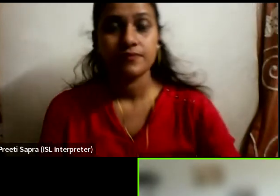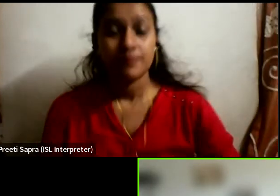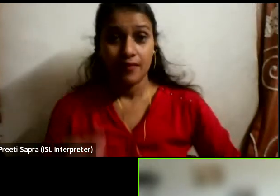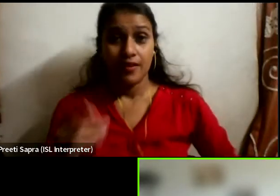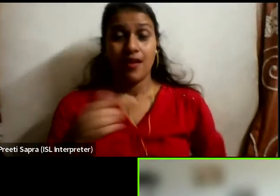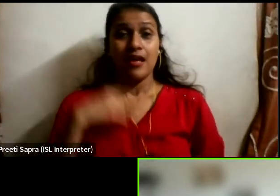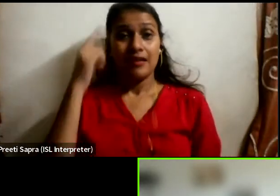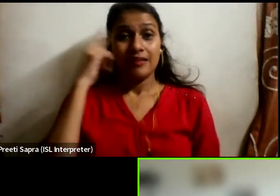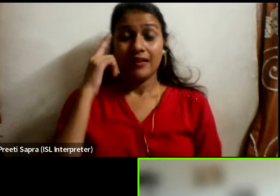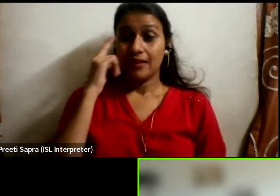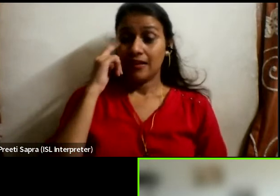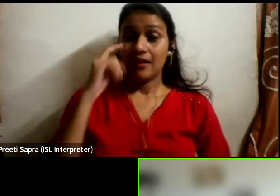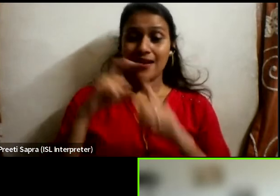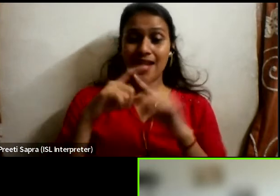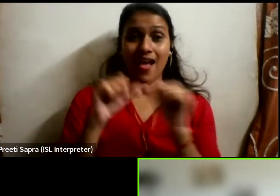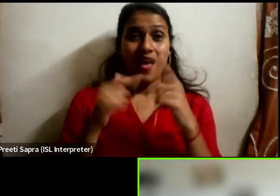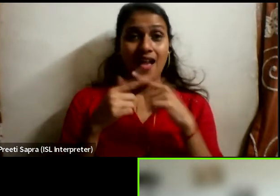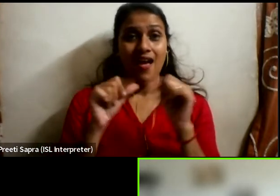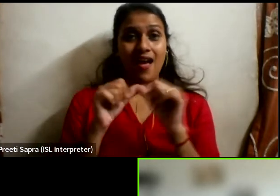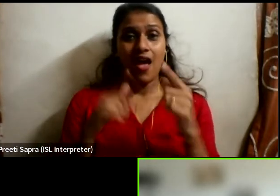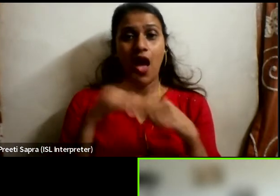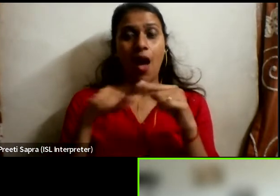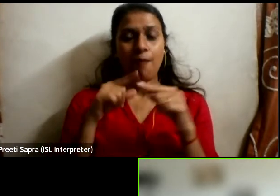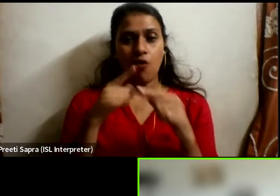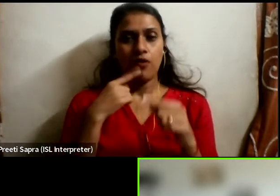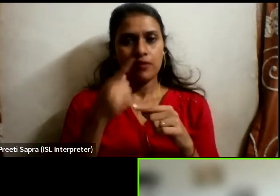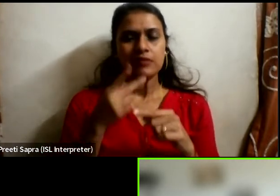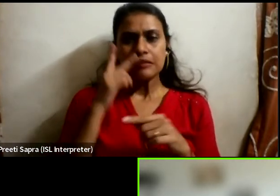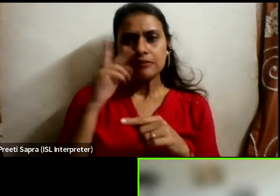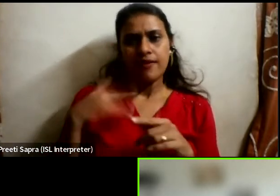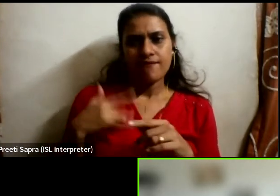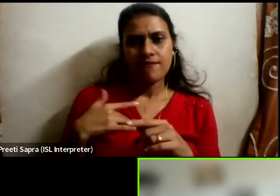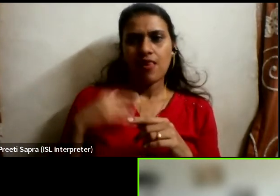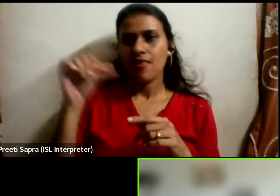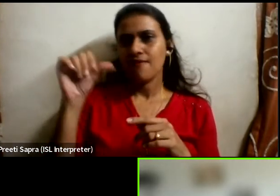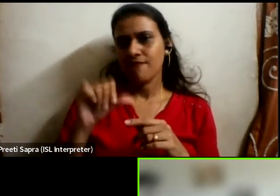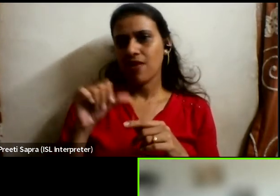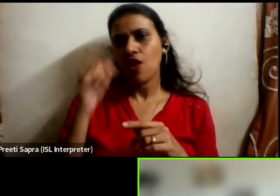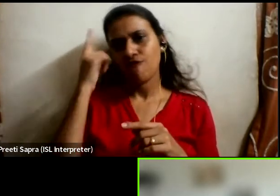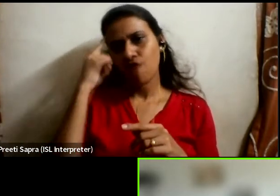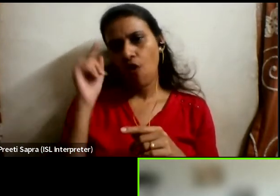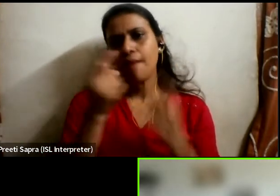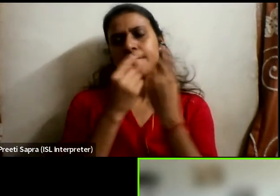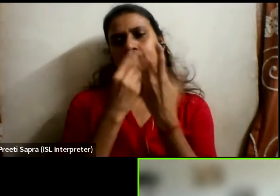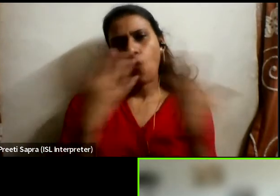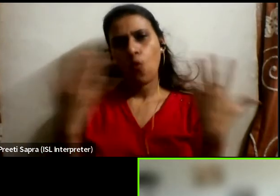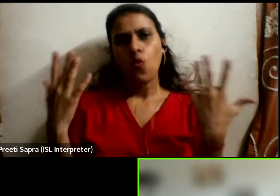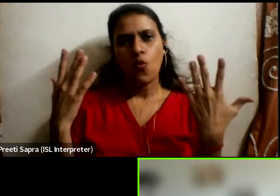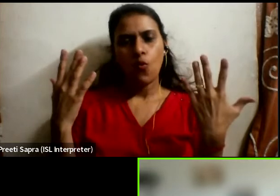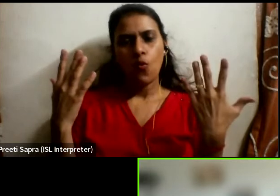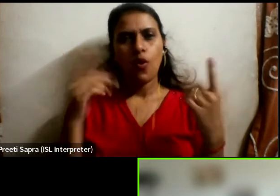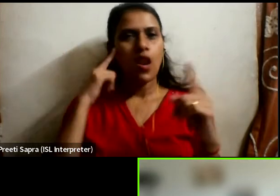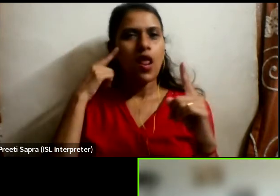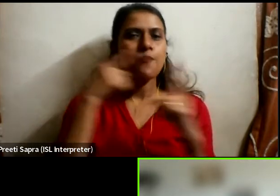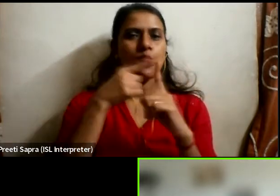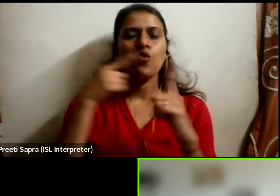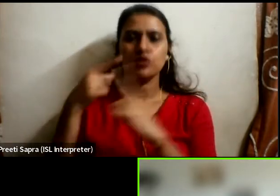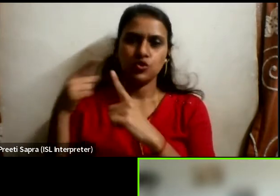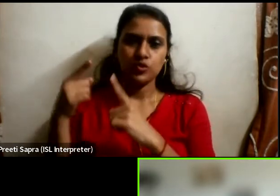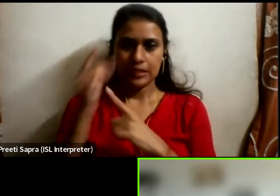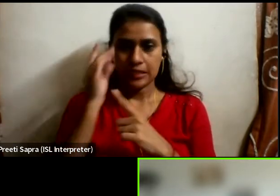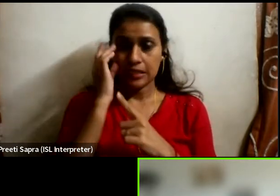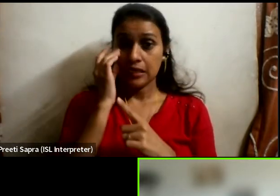I think that's been the failure point for most of these approaches, and